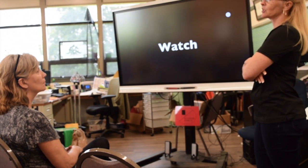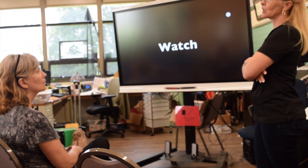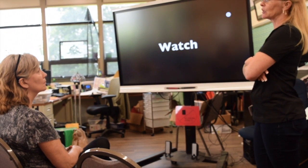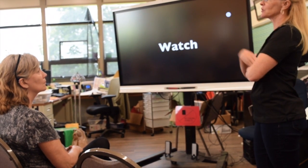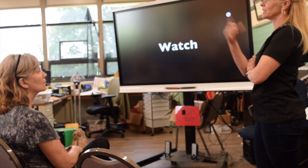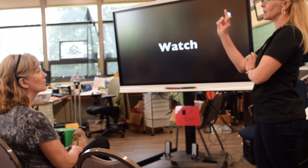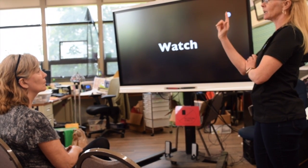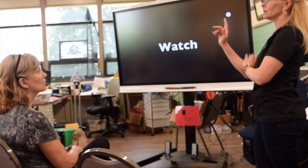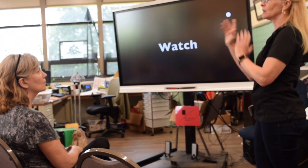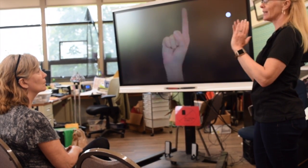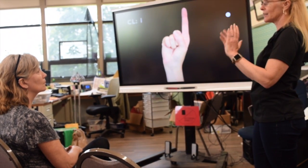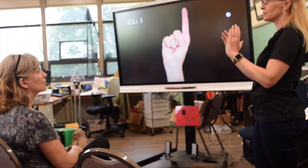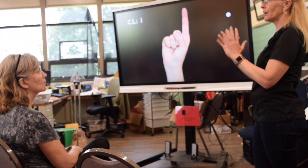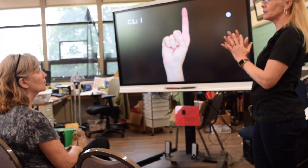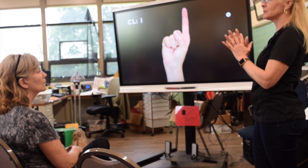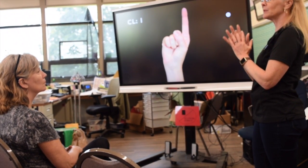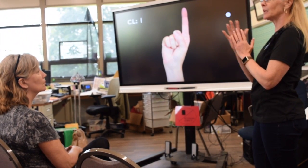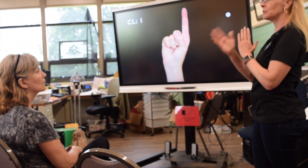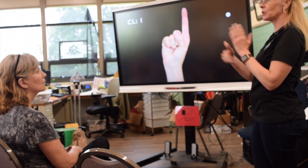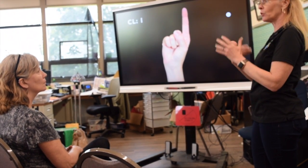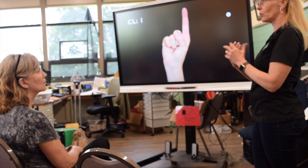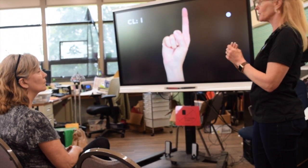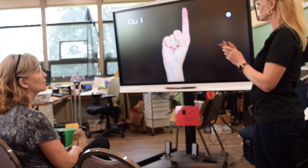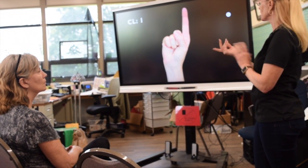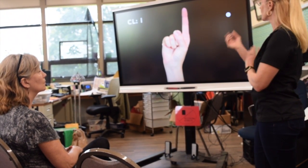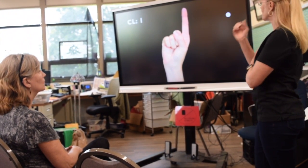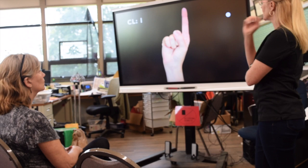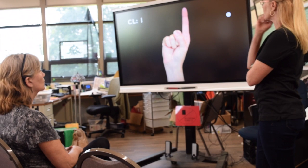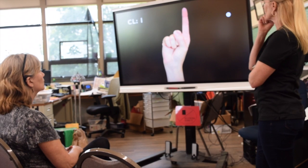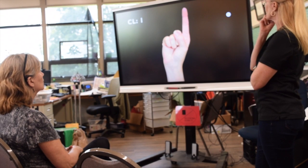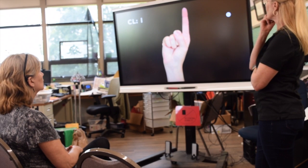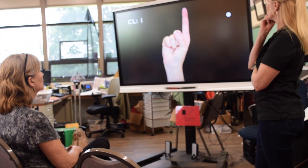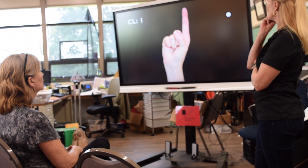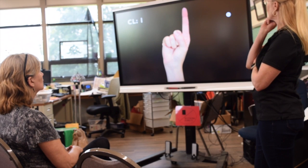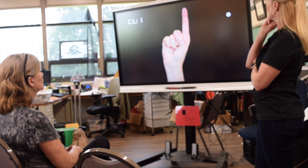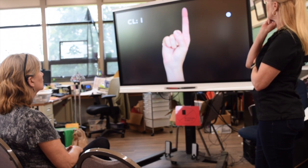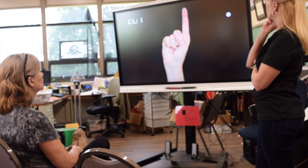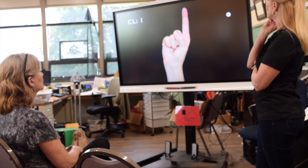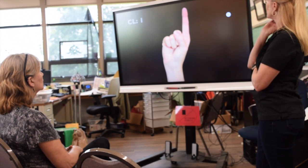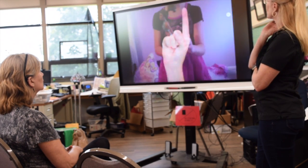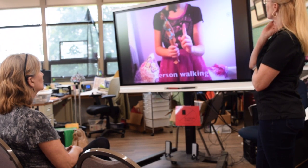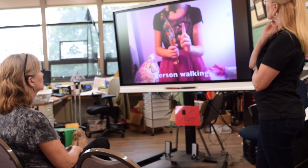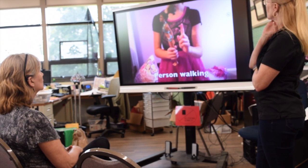the understanding classifiers and being able to incorporate them will be your goal.